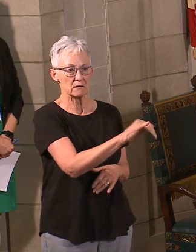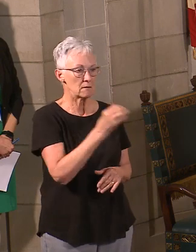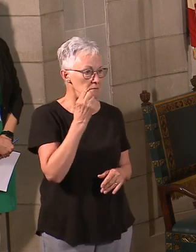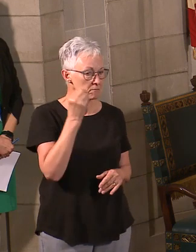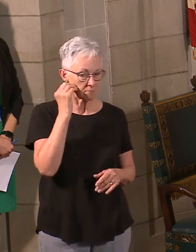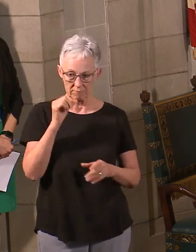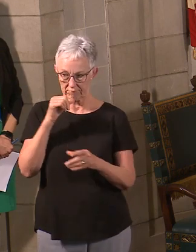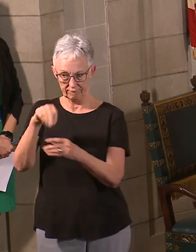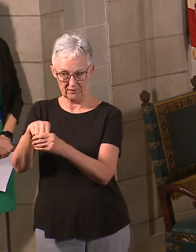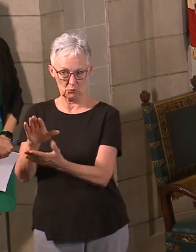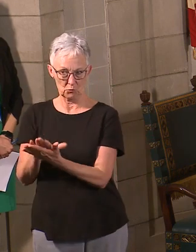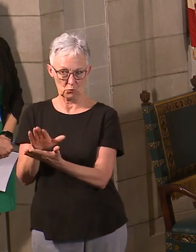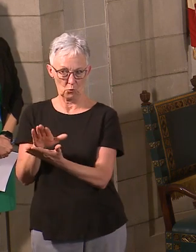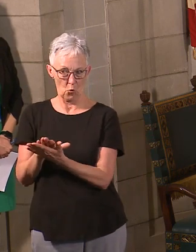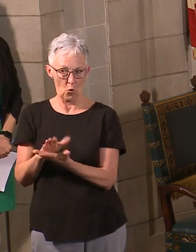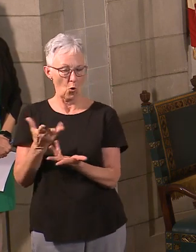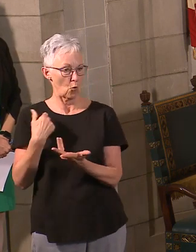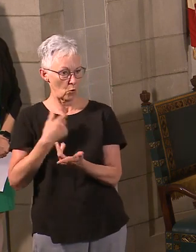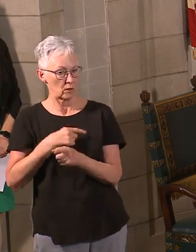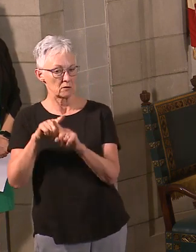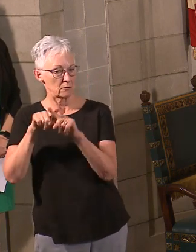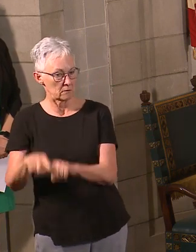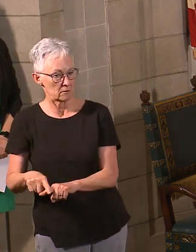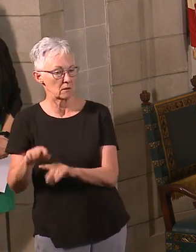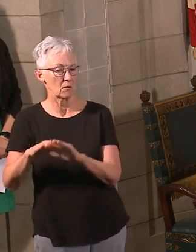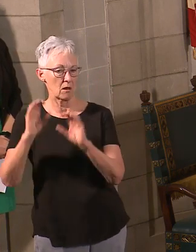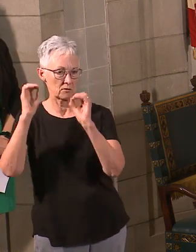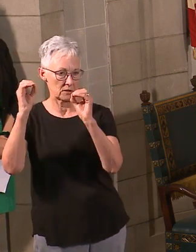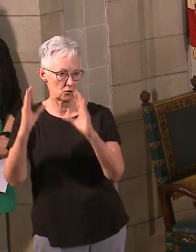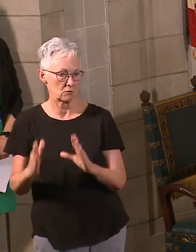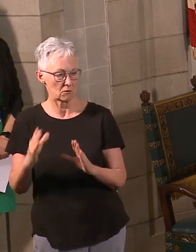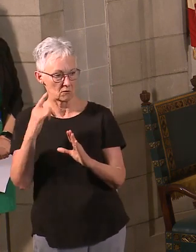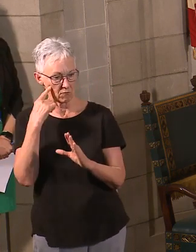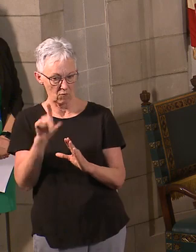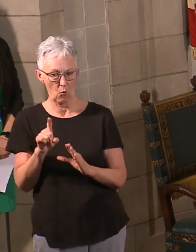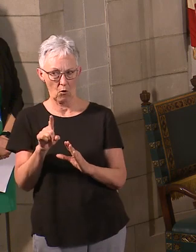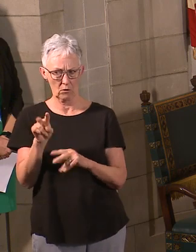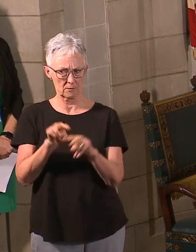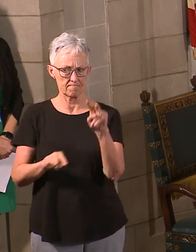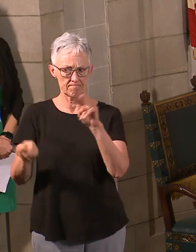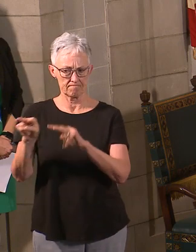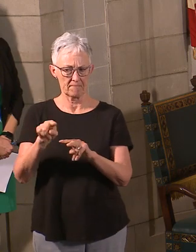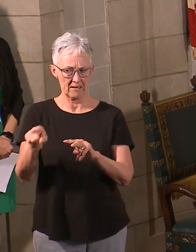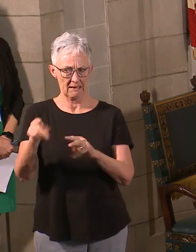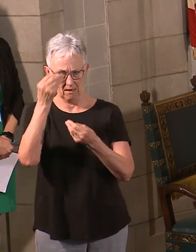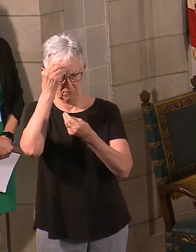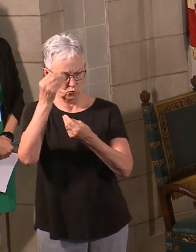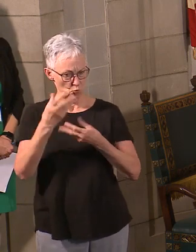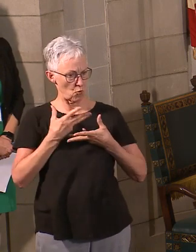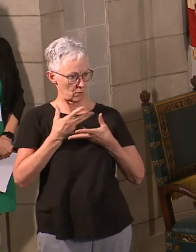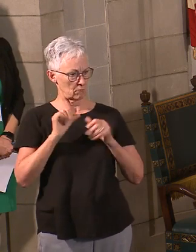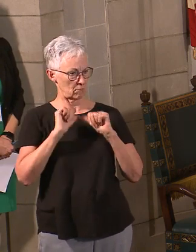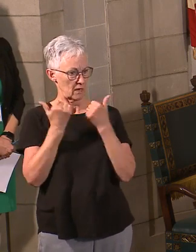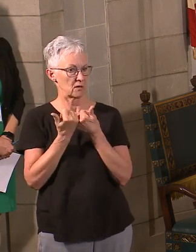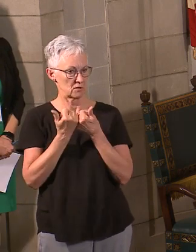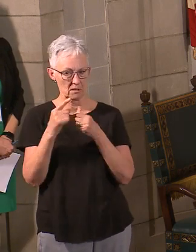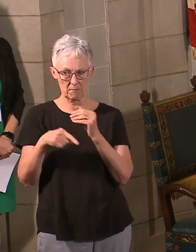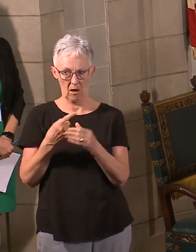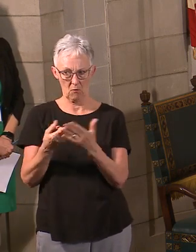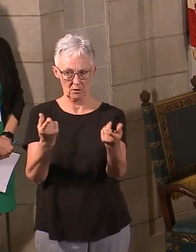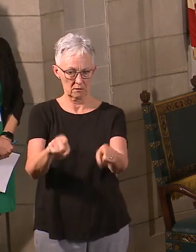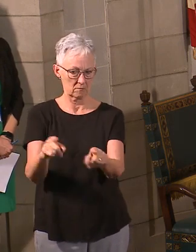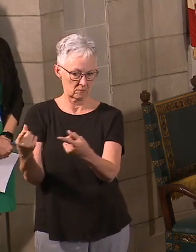sources of folks who call in and give us those tips. So it's important that Nebraskans are picking